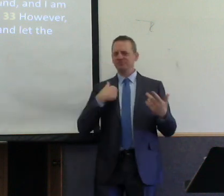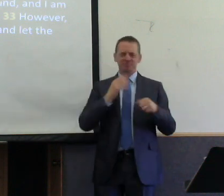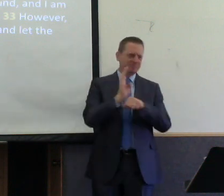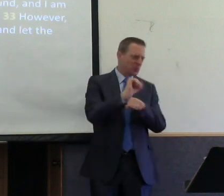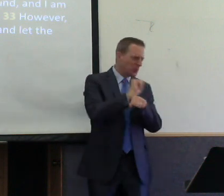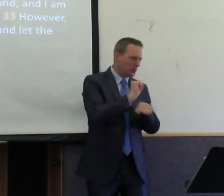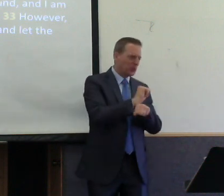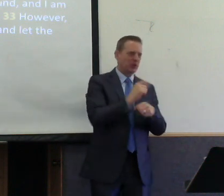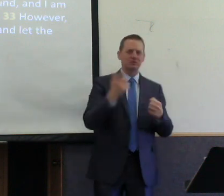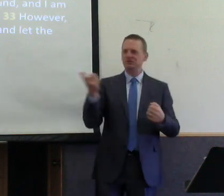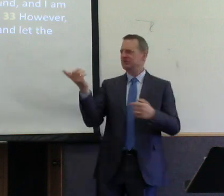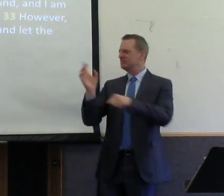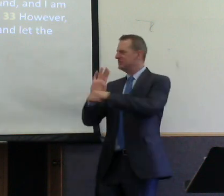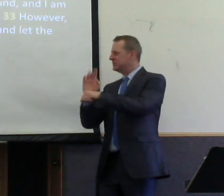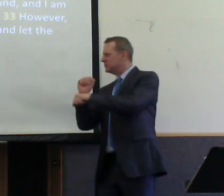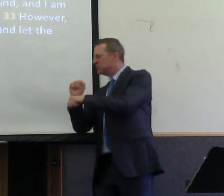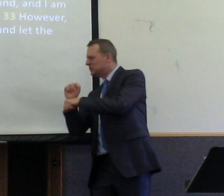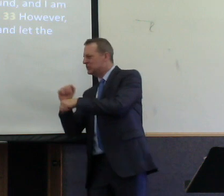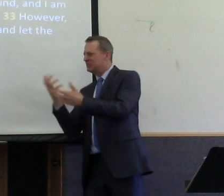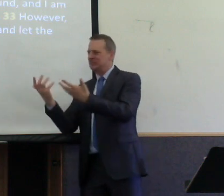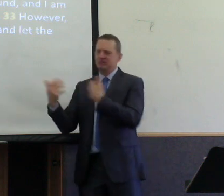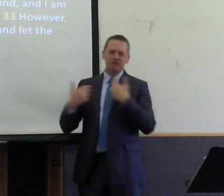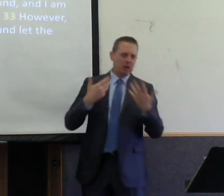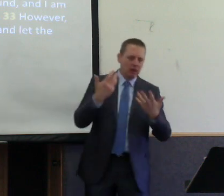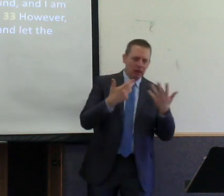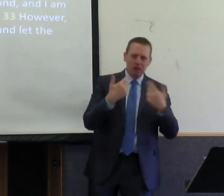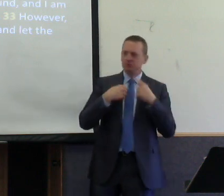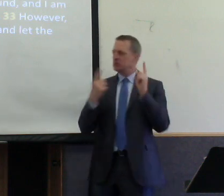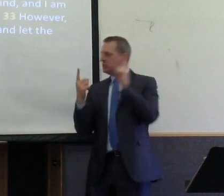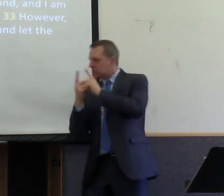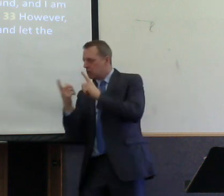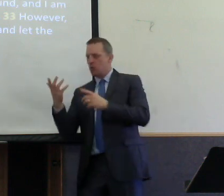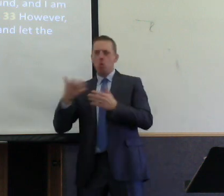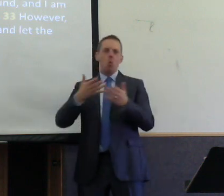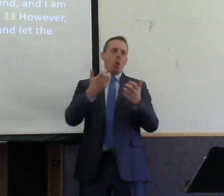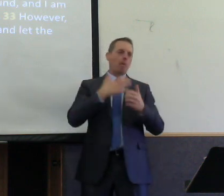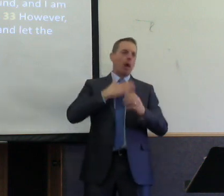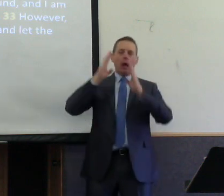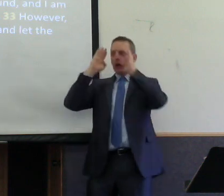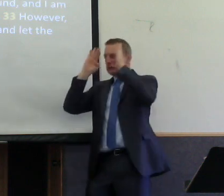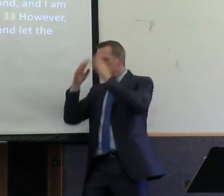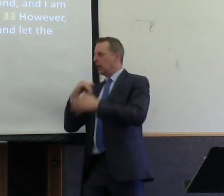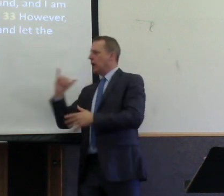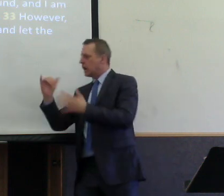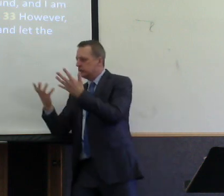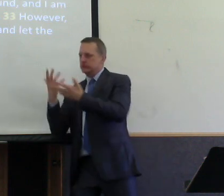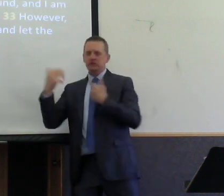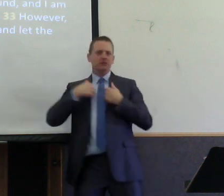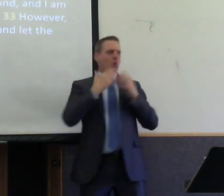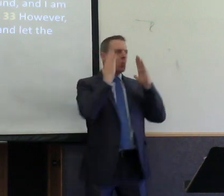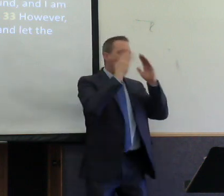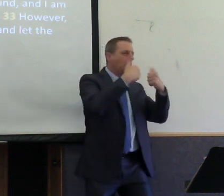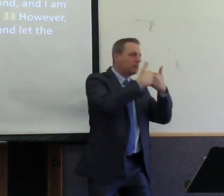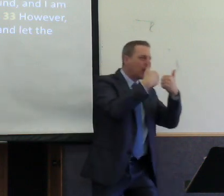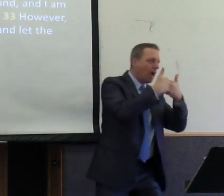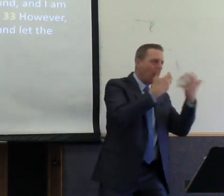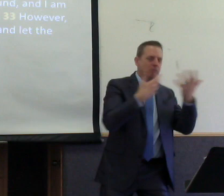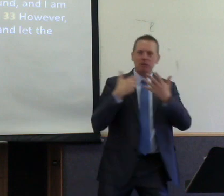well, why? And the man said, I'm so busy with work, and my wife wants to